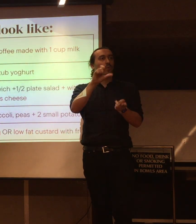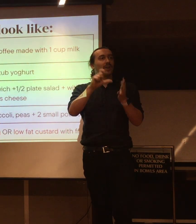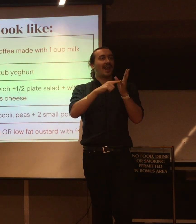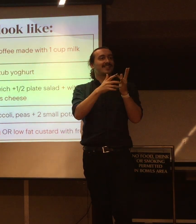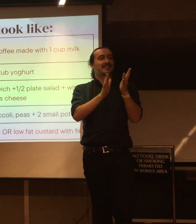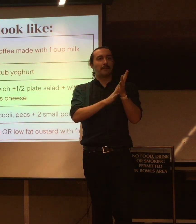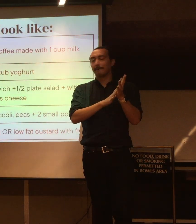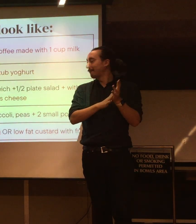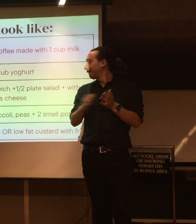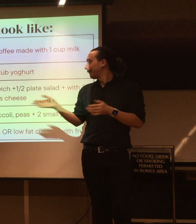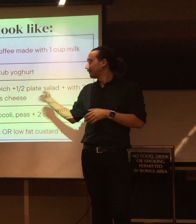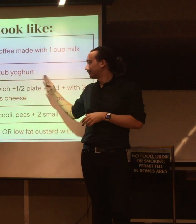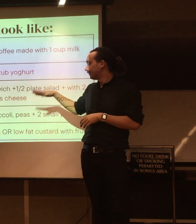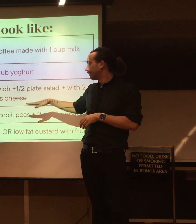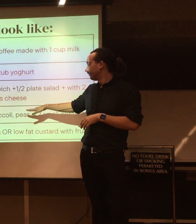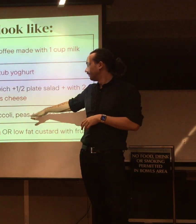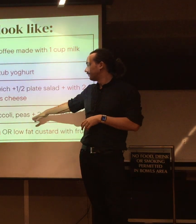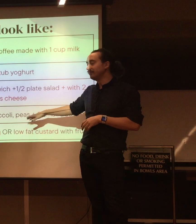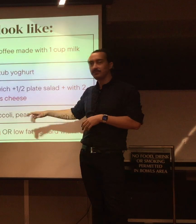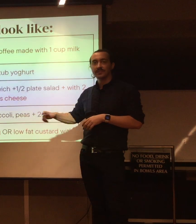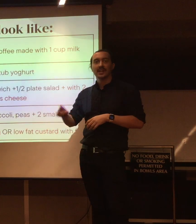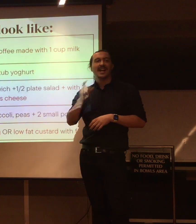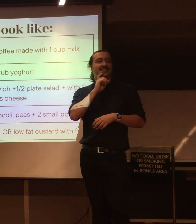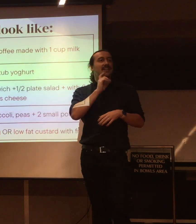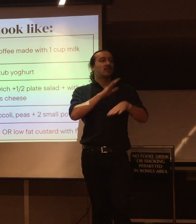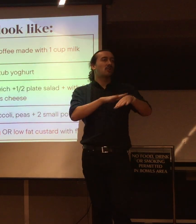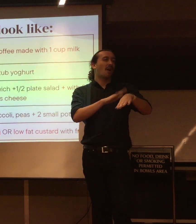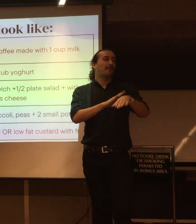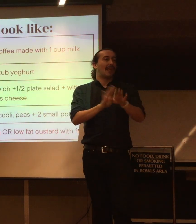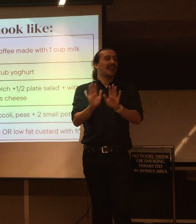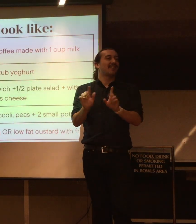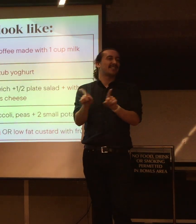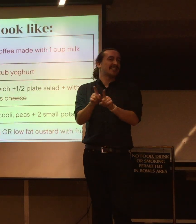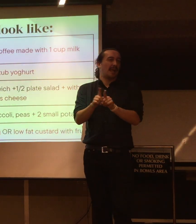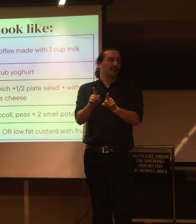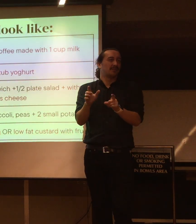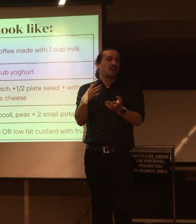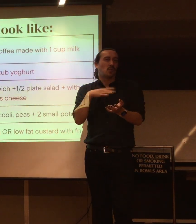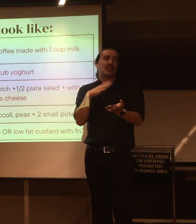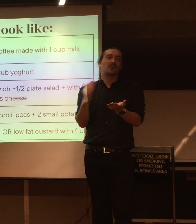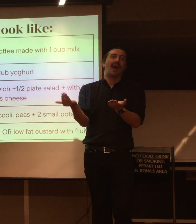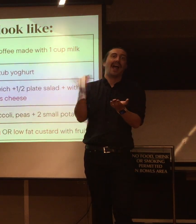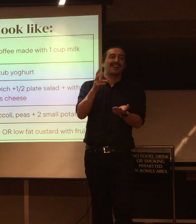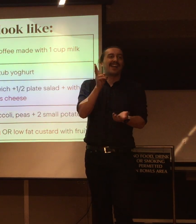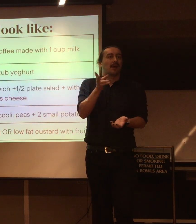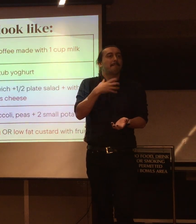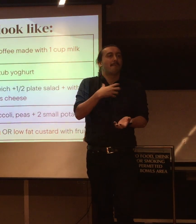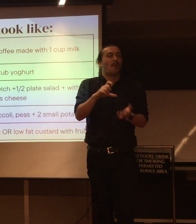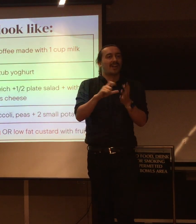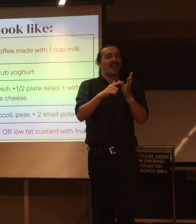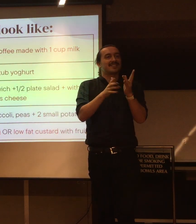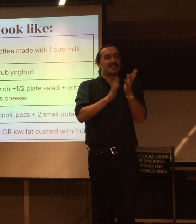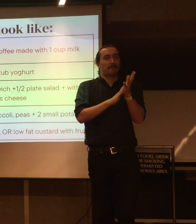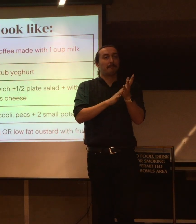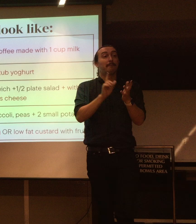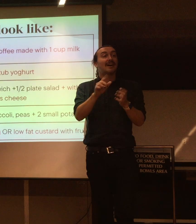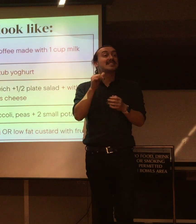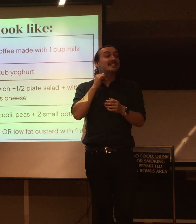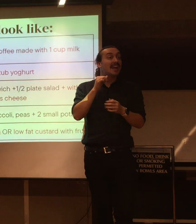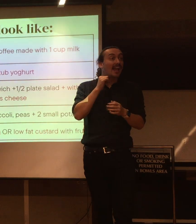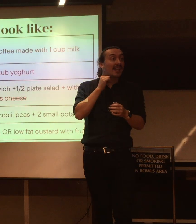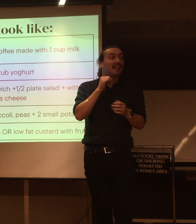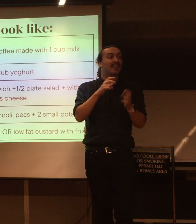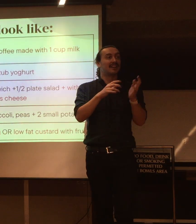time, I've left it the same. So we've got steak and veg with our non-starchy vegetables,